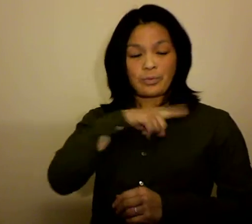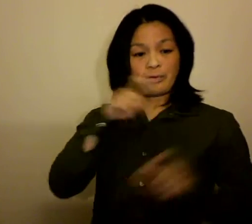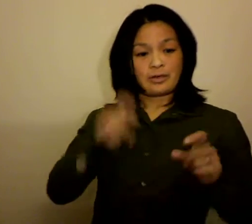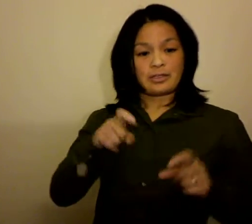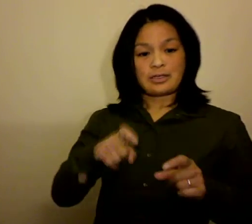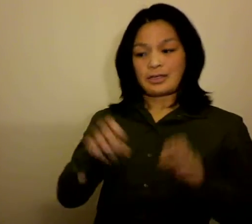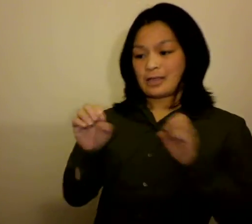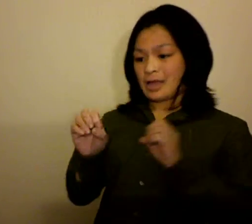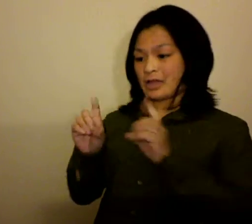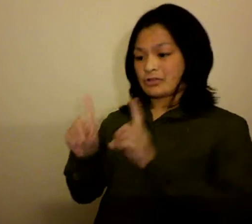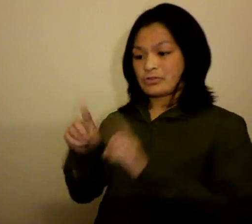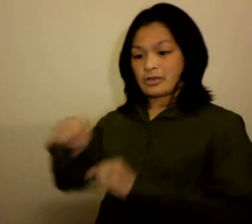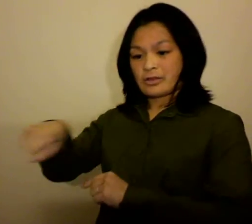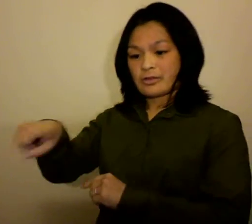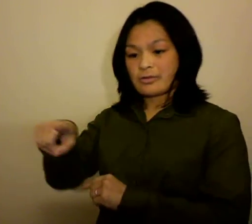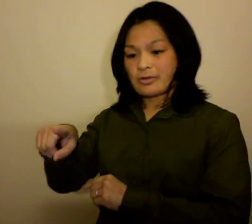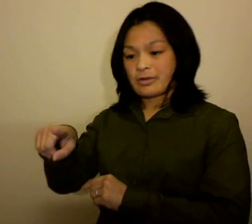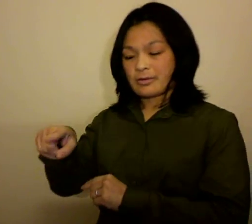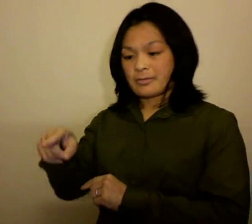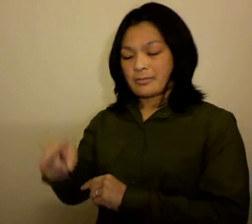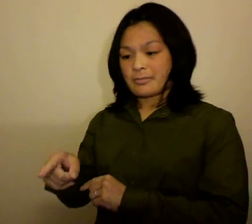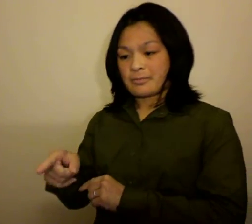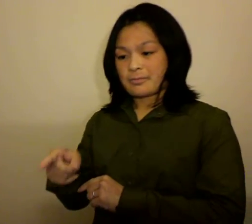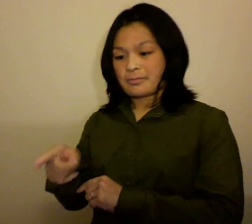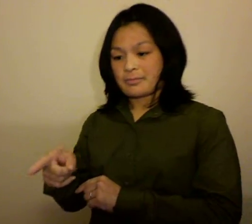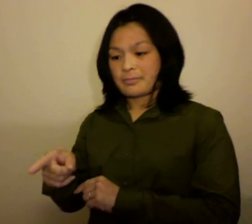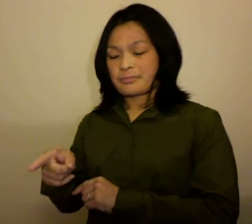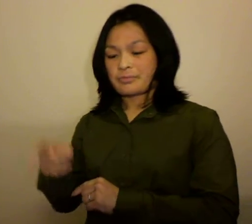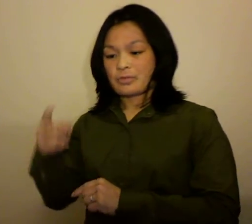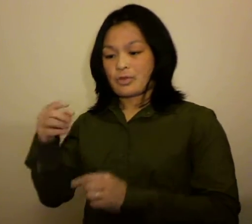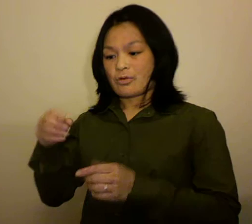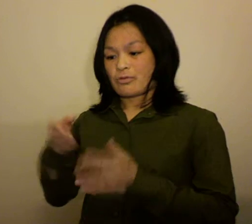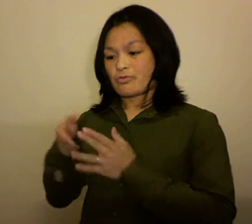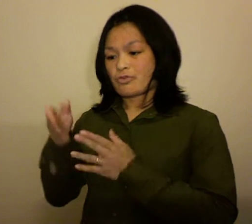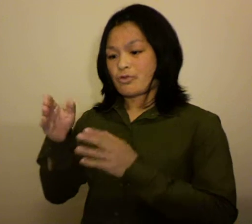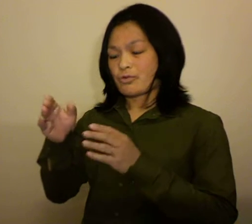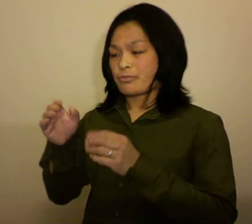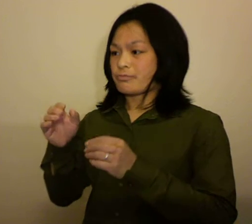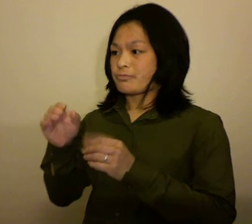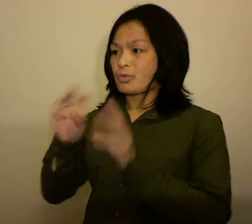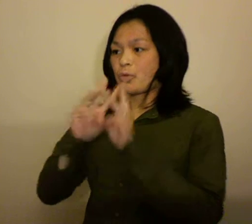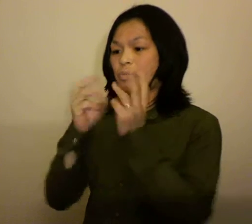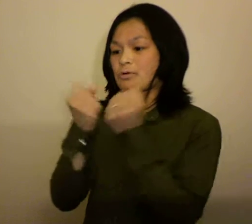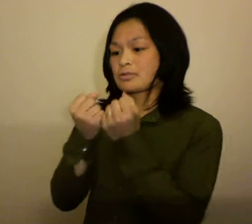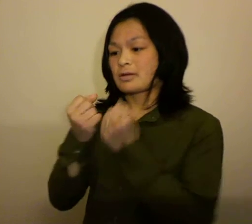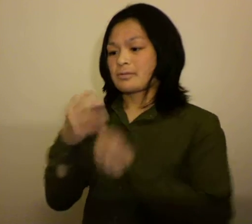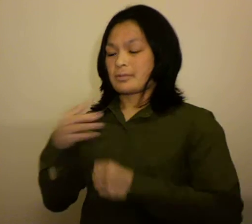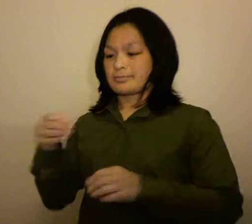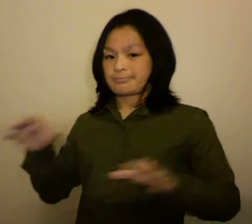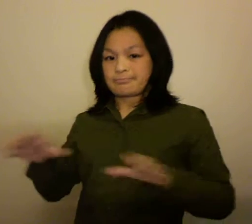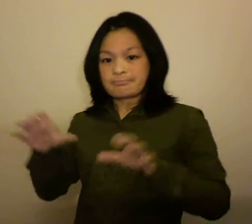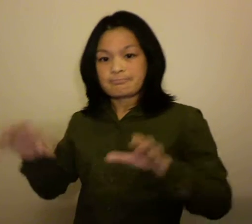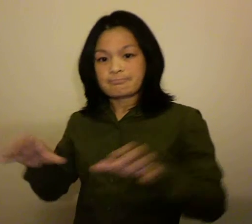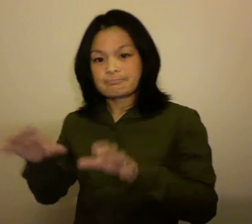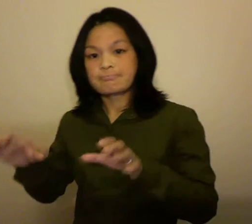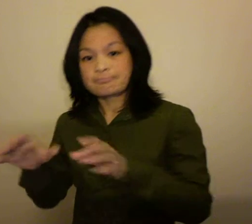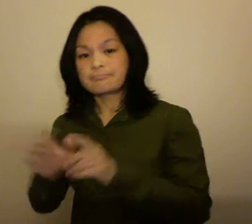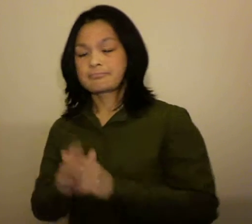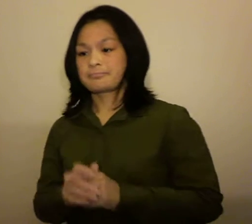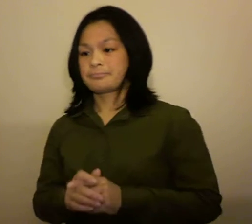education sessions and workshop exercises. Find creative ways of bringing the youth together and tell them that you'll buy them lots of pizza